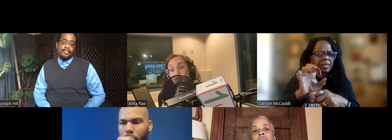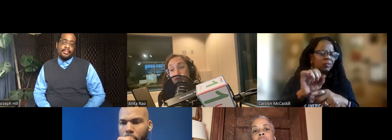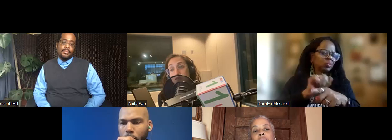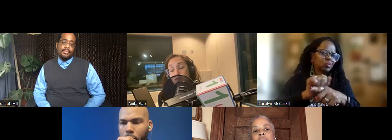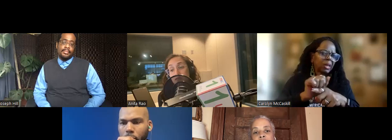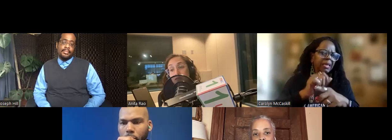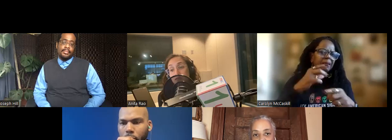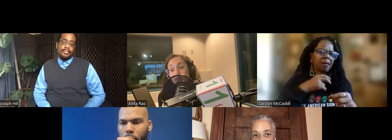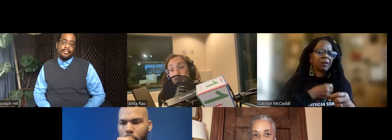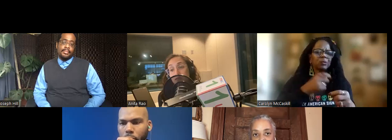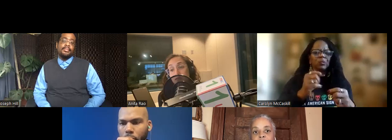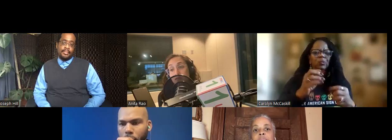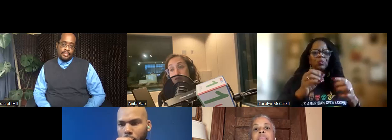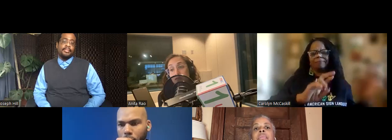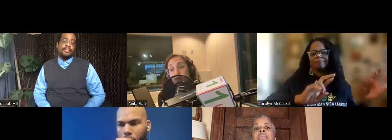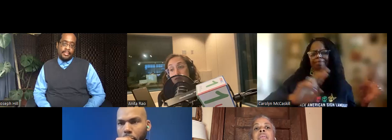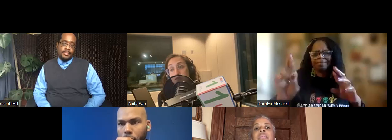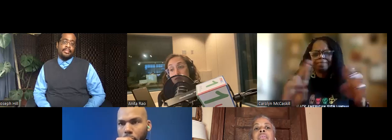It was more vocational